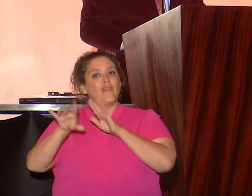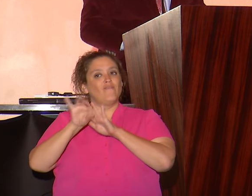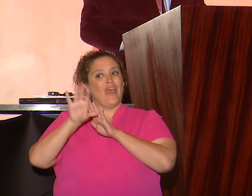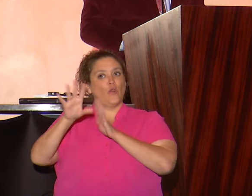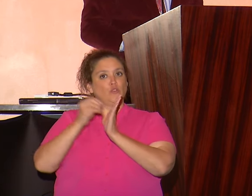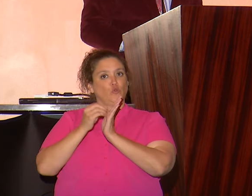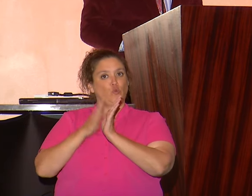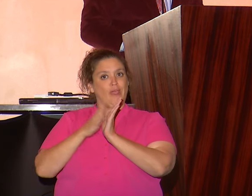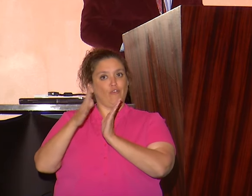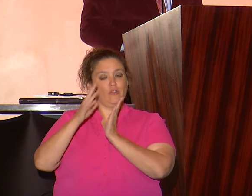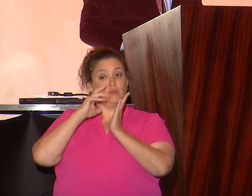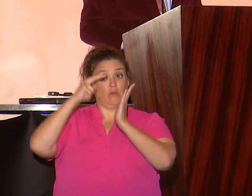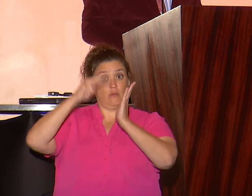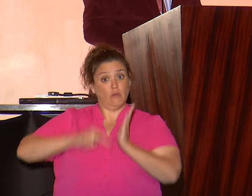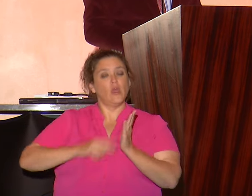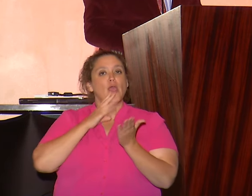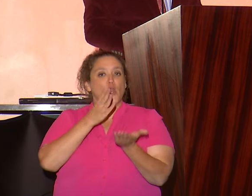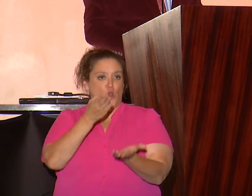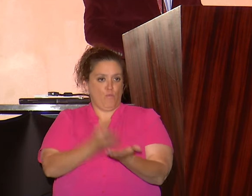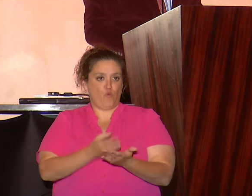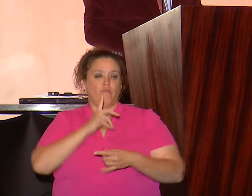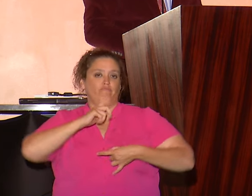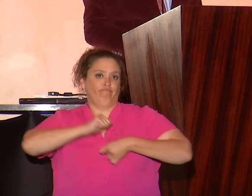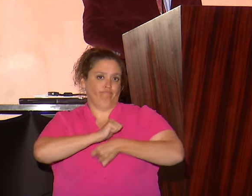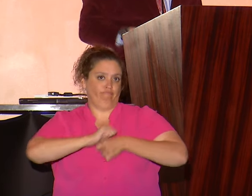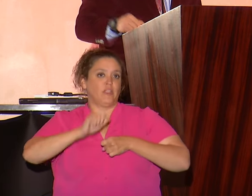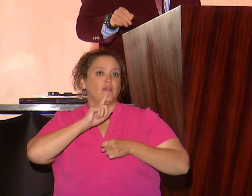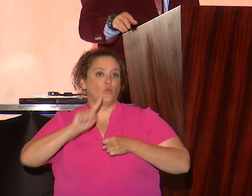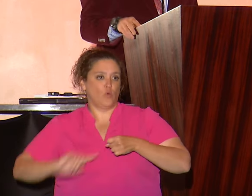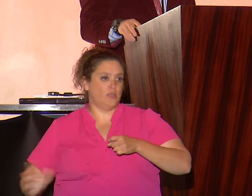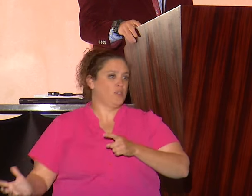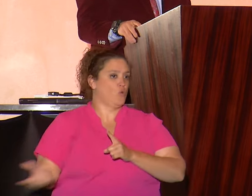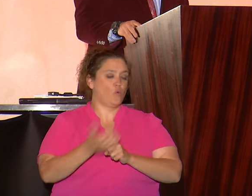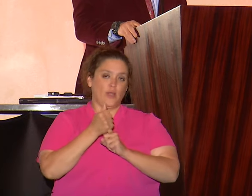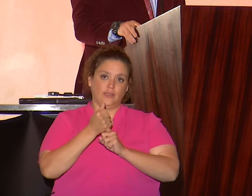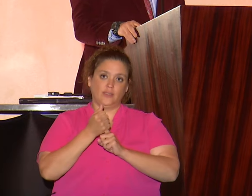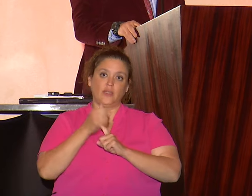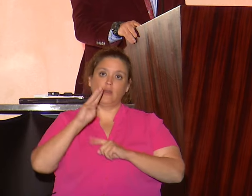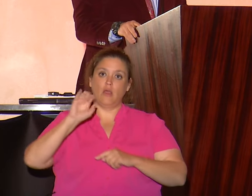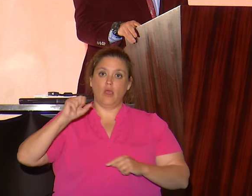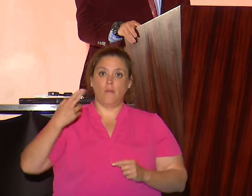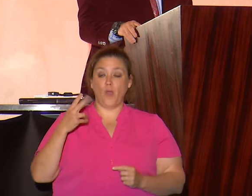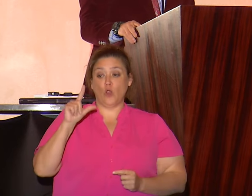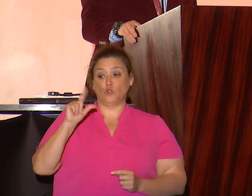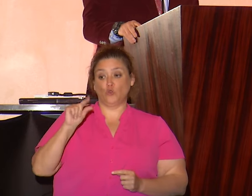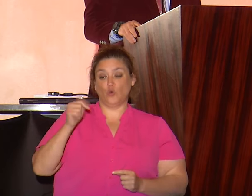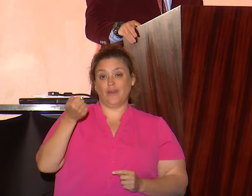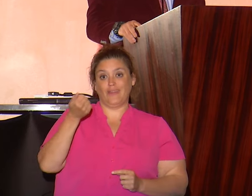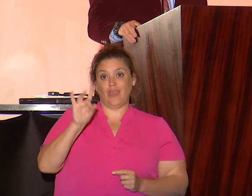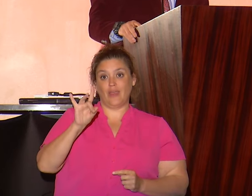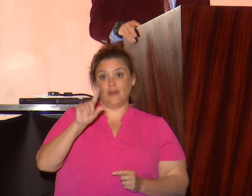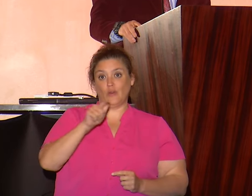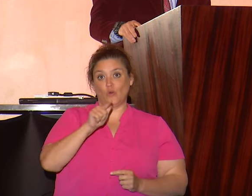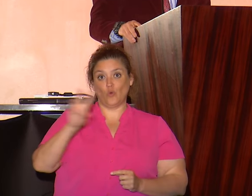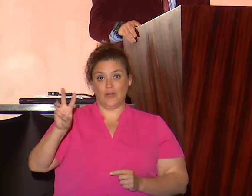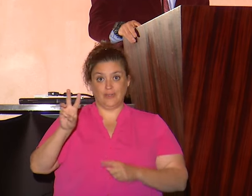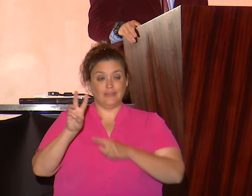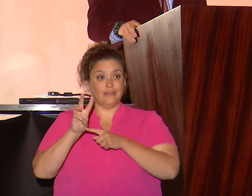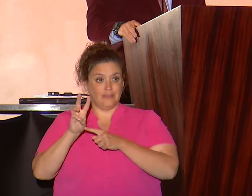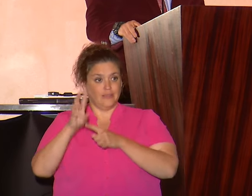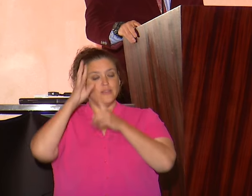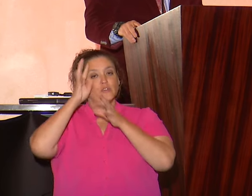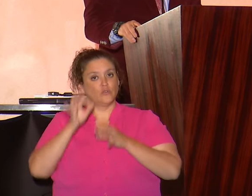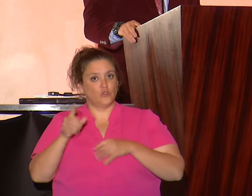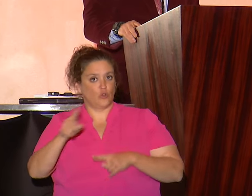records prove that Smith was indeed arrested and on March 20th, 1826,